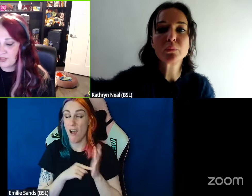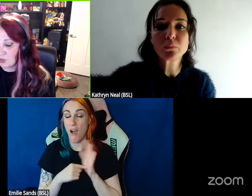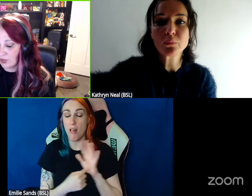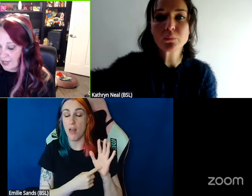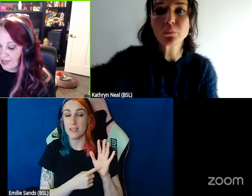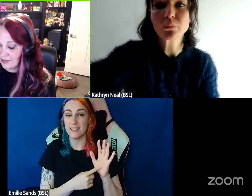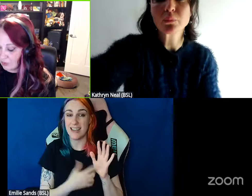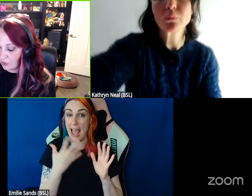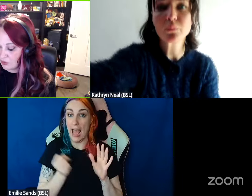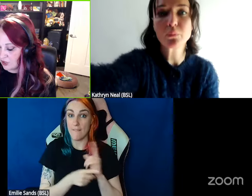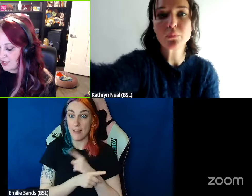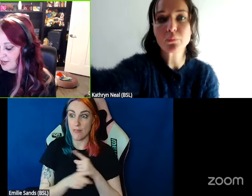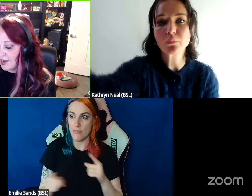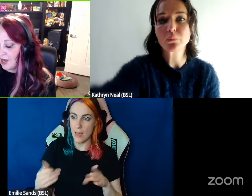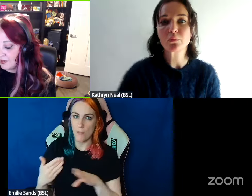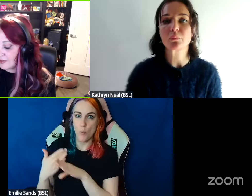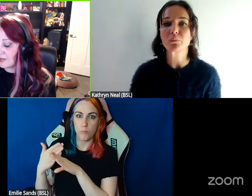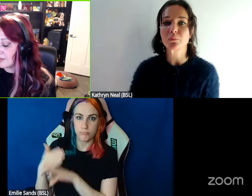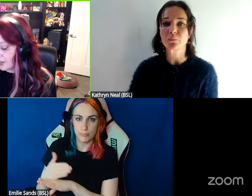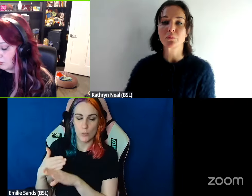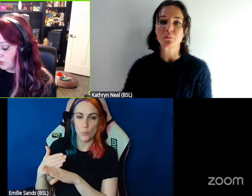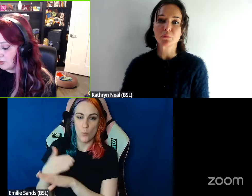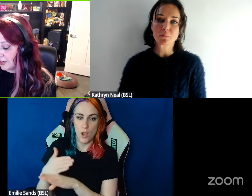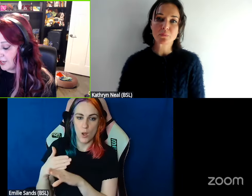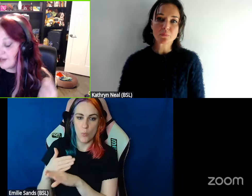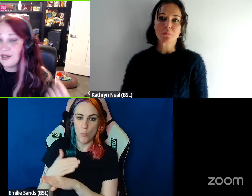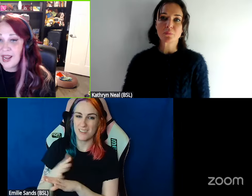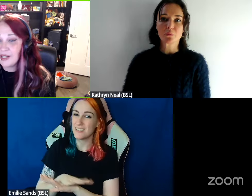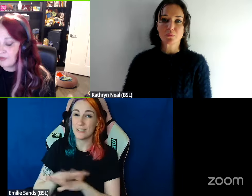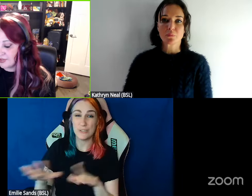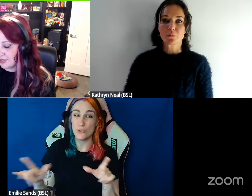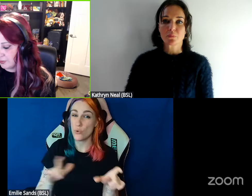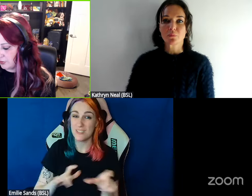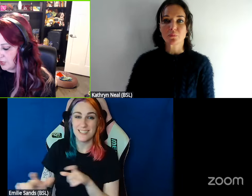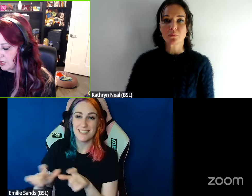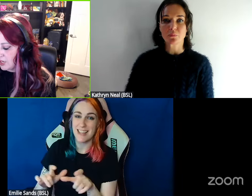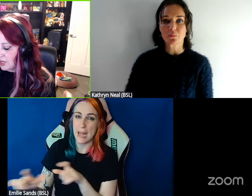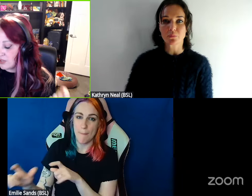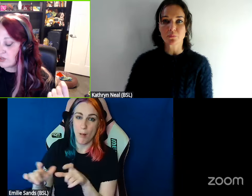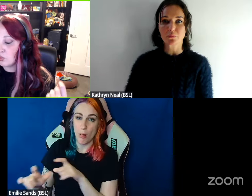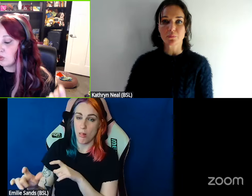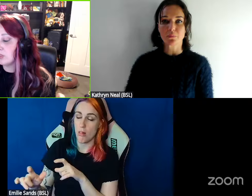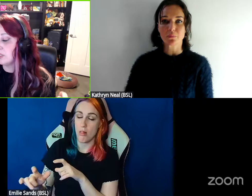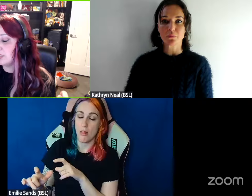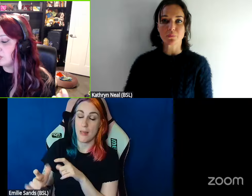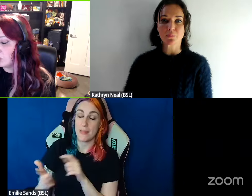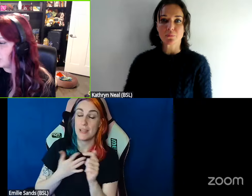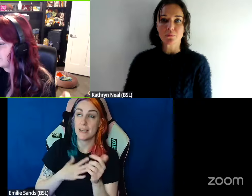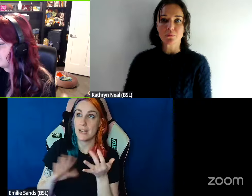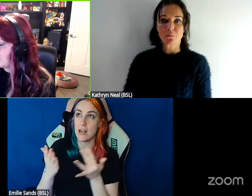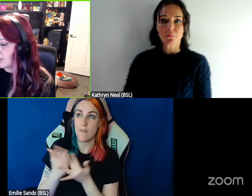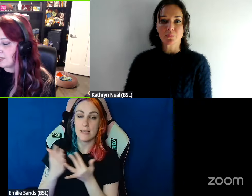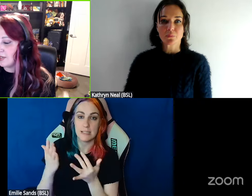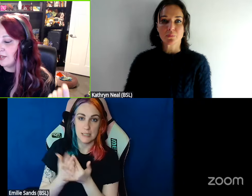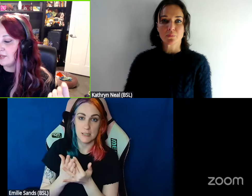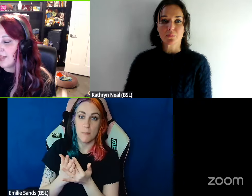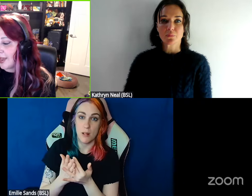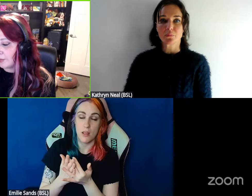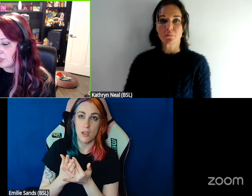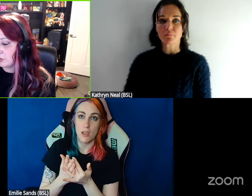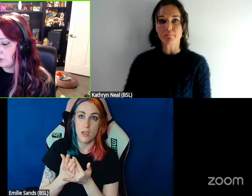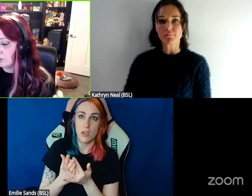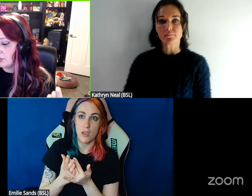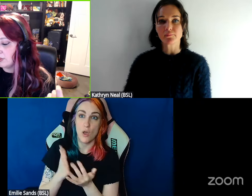all of this work is largely unsustainable. And native accessibility is really going to be